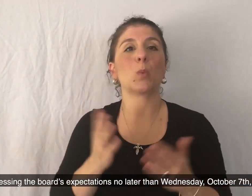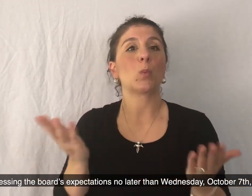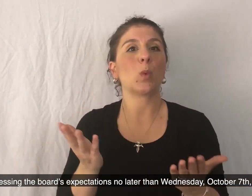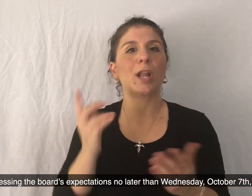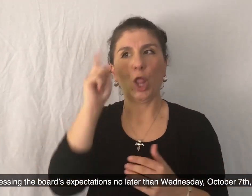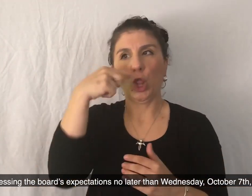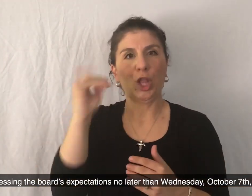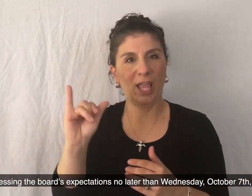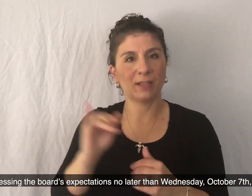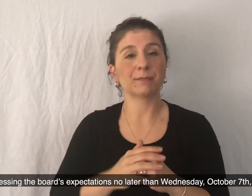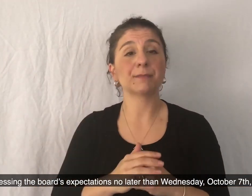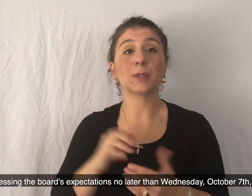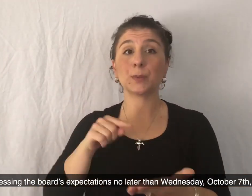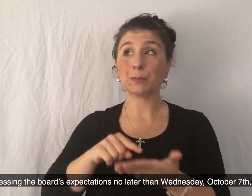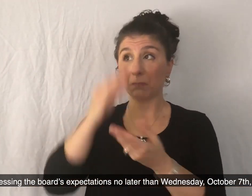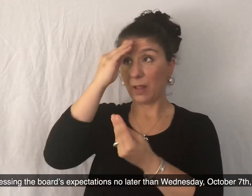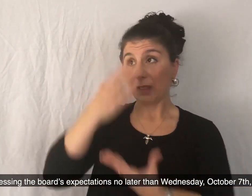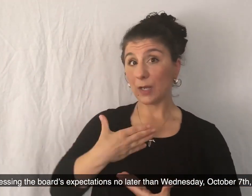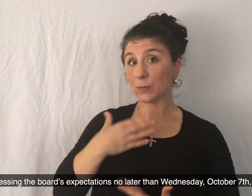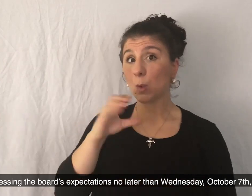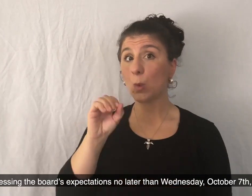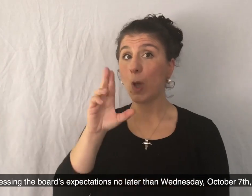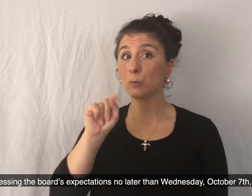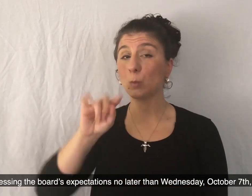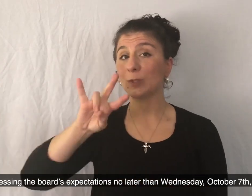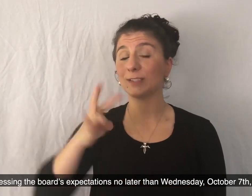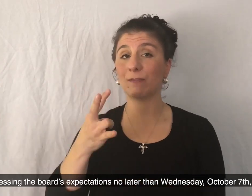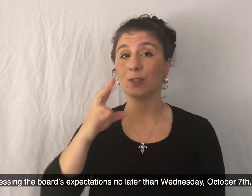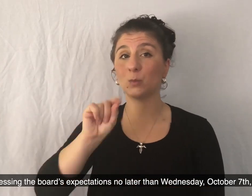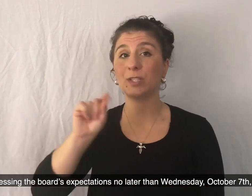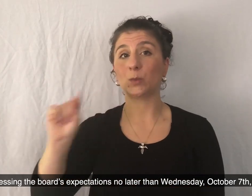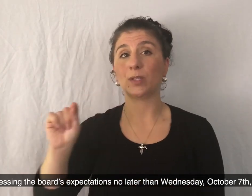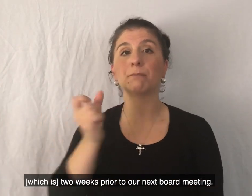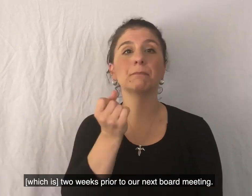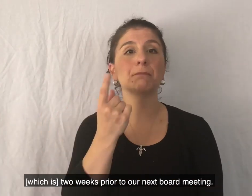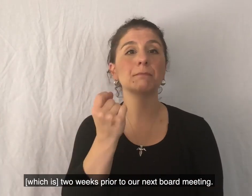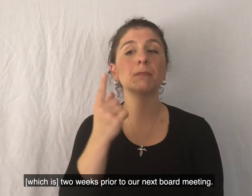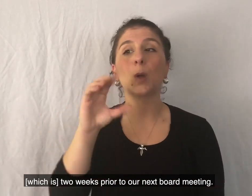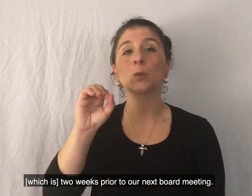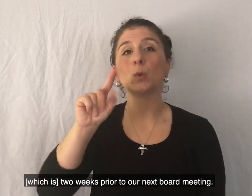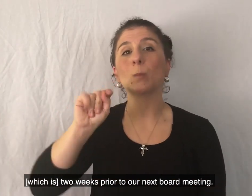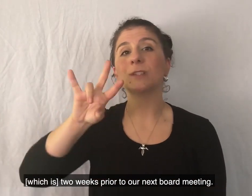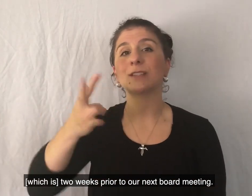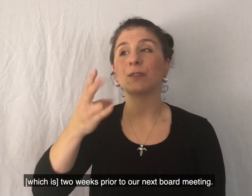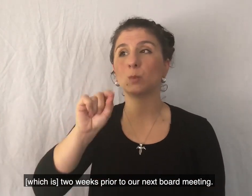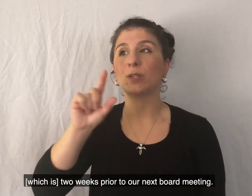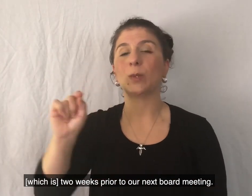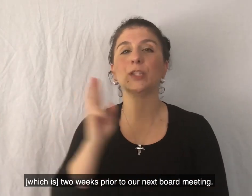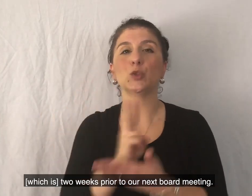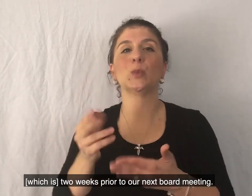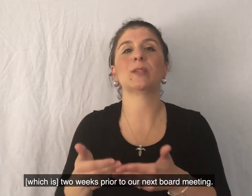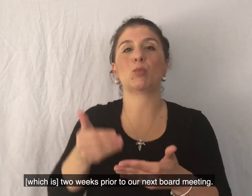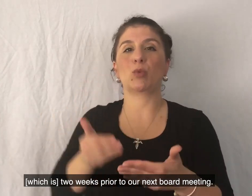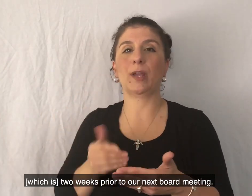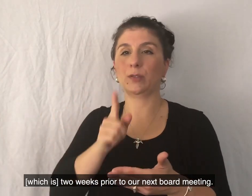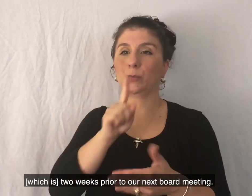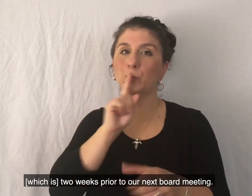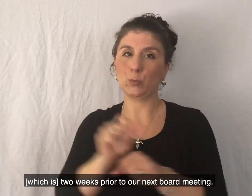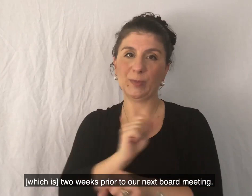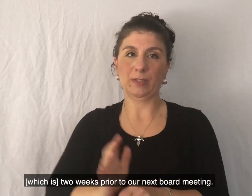addressing the board's expectations no later than Wednesday, October 7th, 2020, 2 weeks prior to our next board